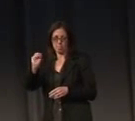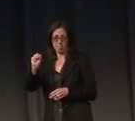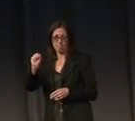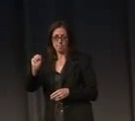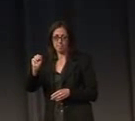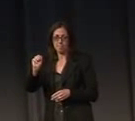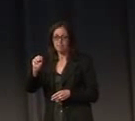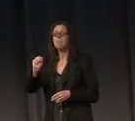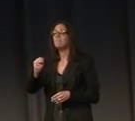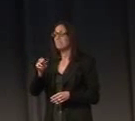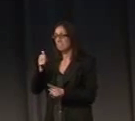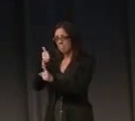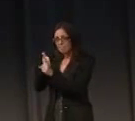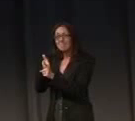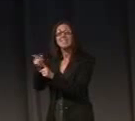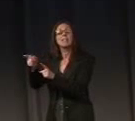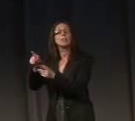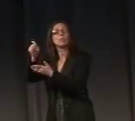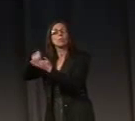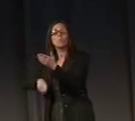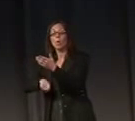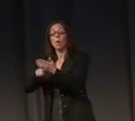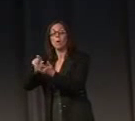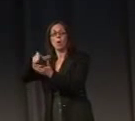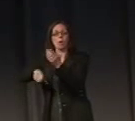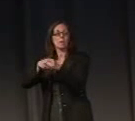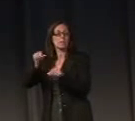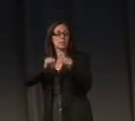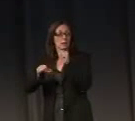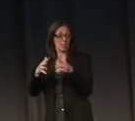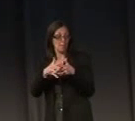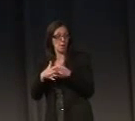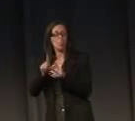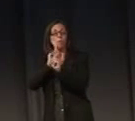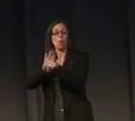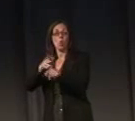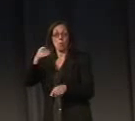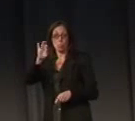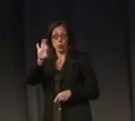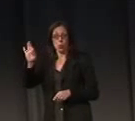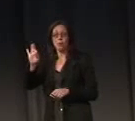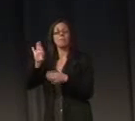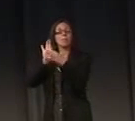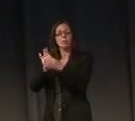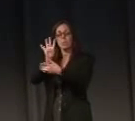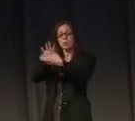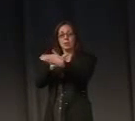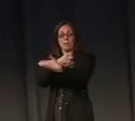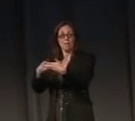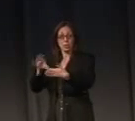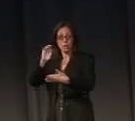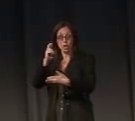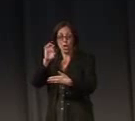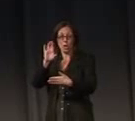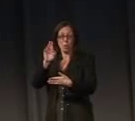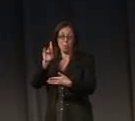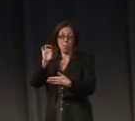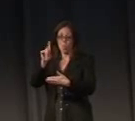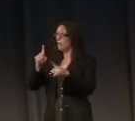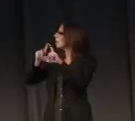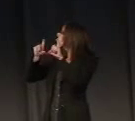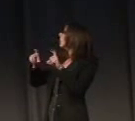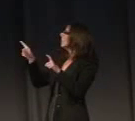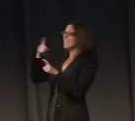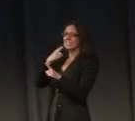American reporting on a proof that a particular carving of a checkboard with pieces of particular shape was